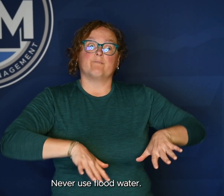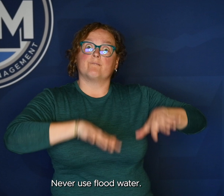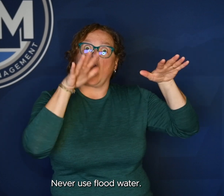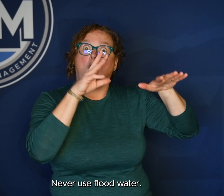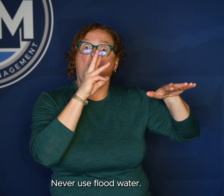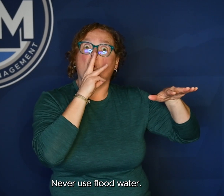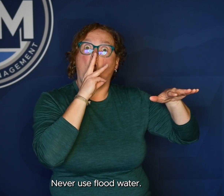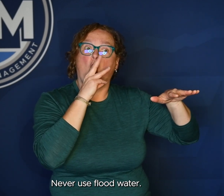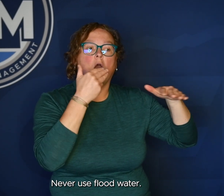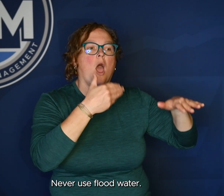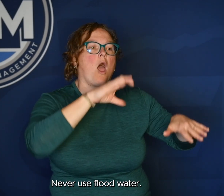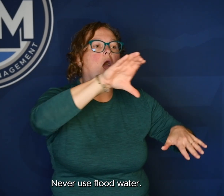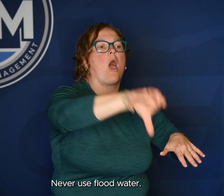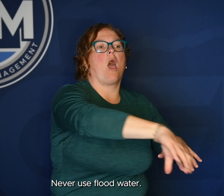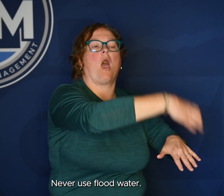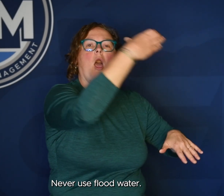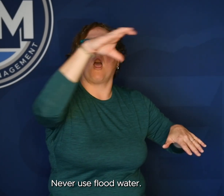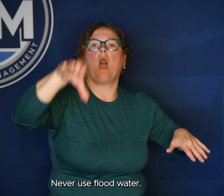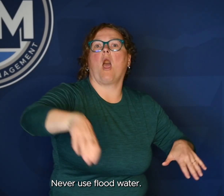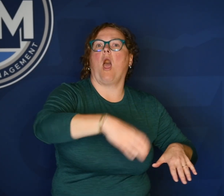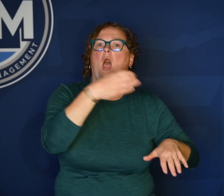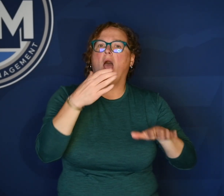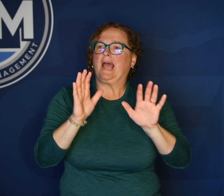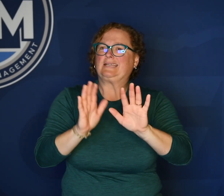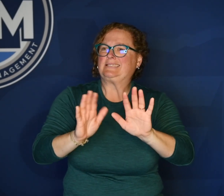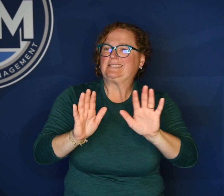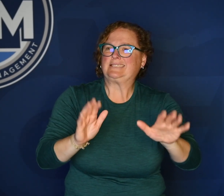Never use floodwater.